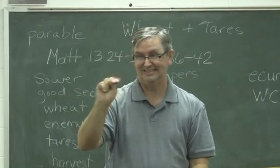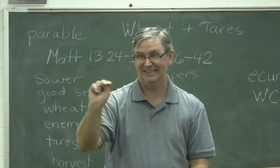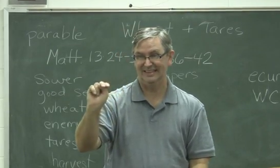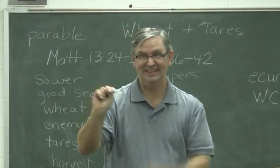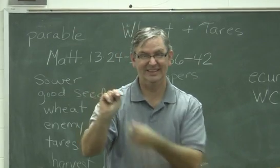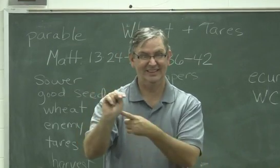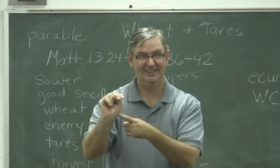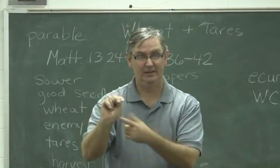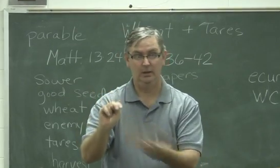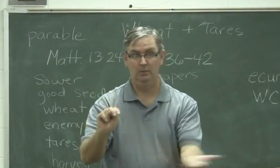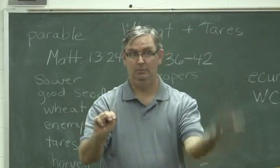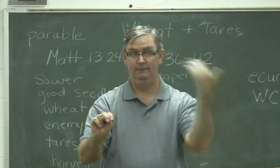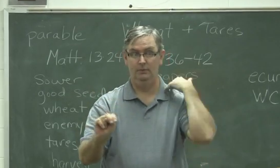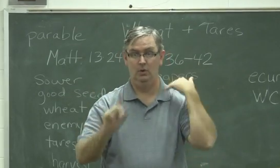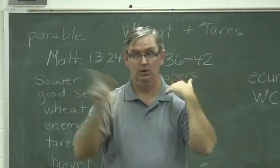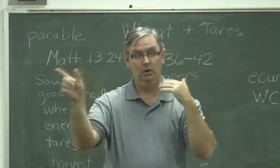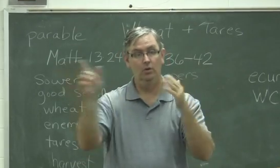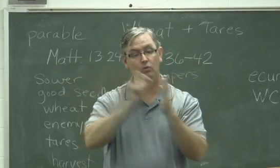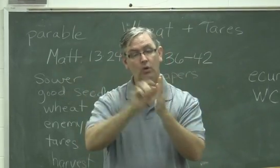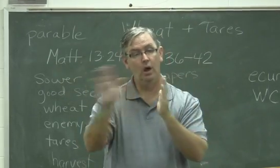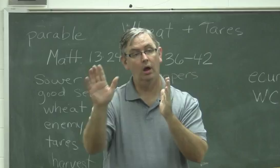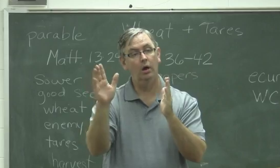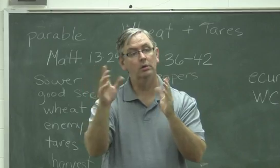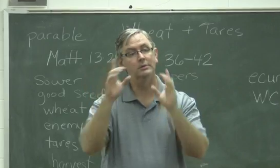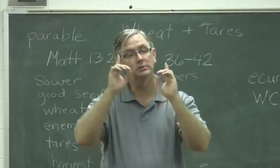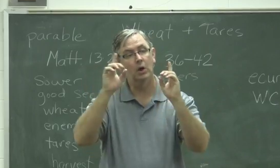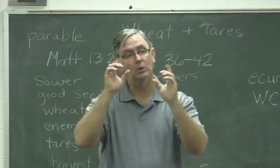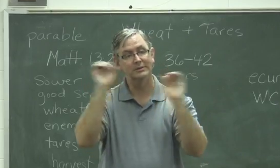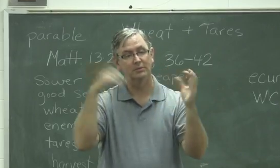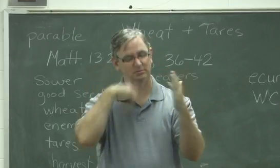Remember this man, there's a man named Joel Osteen.